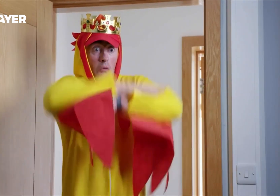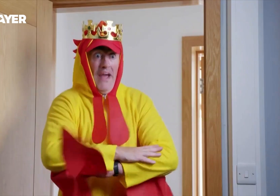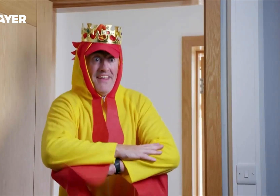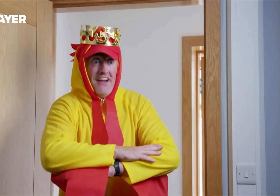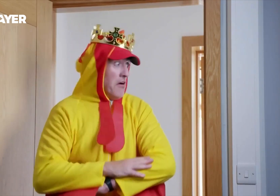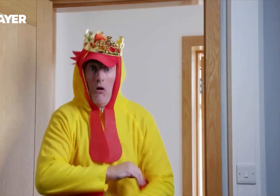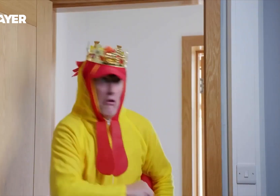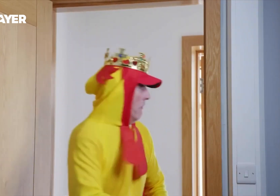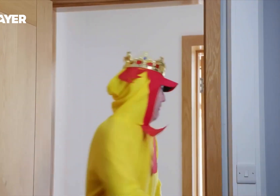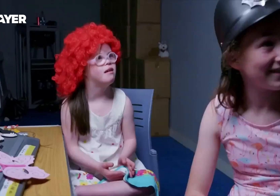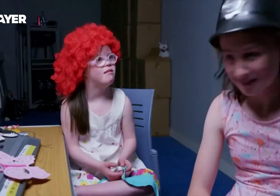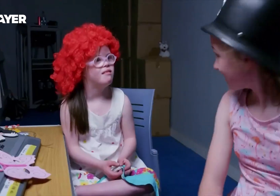Wait here.